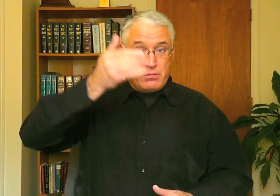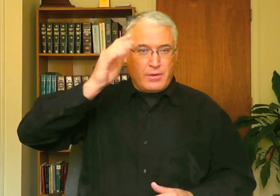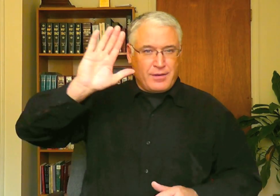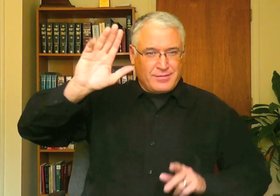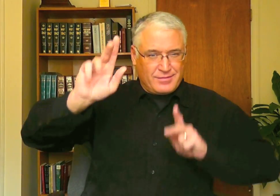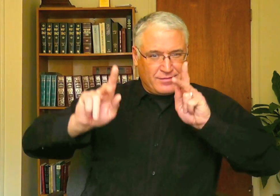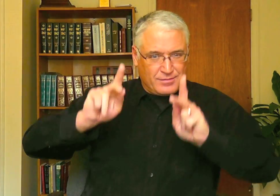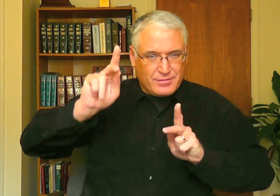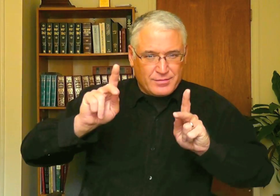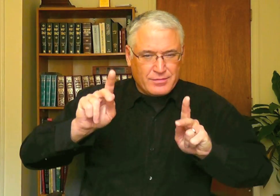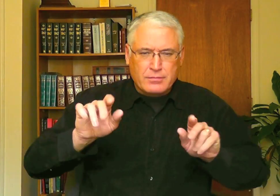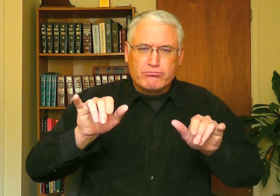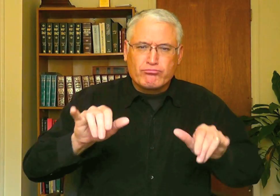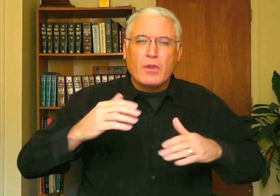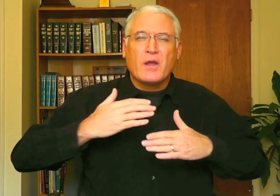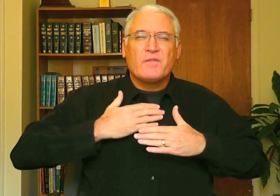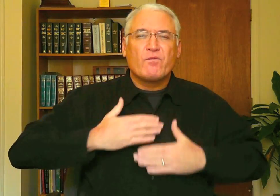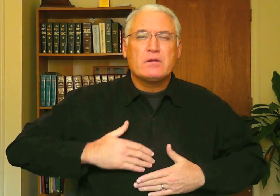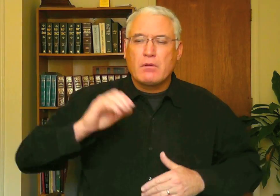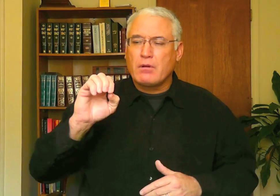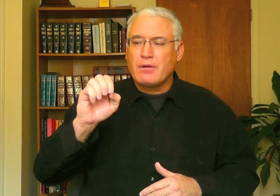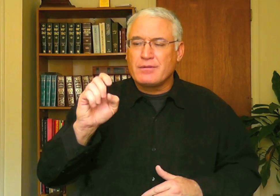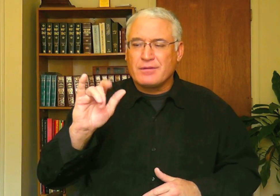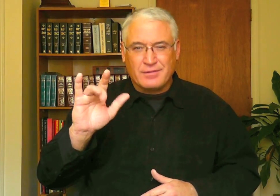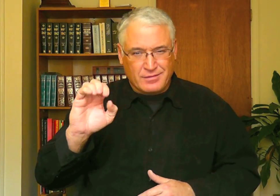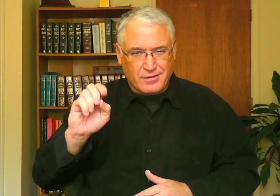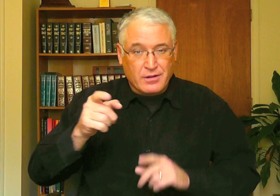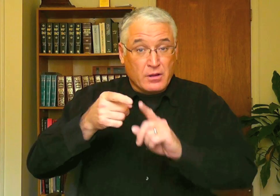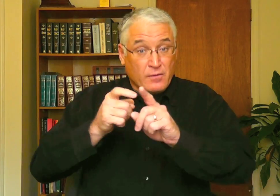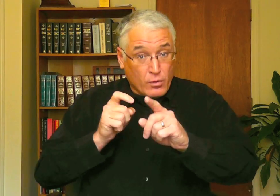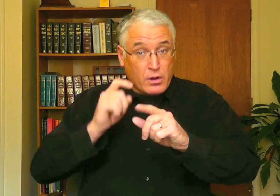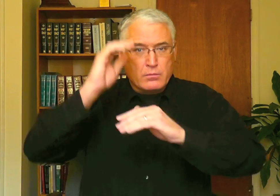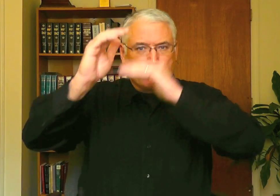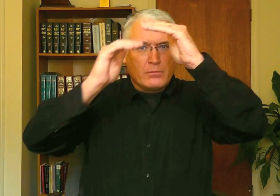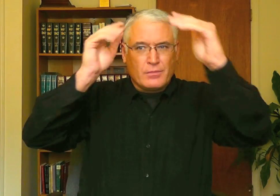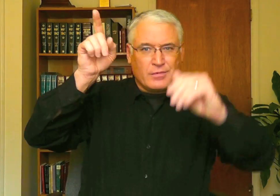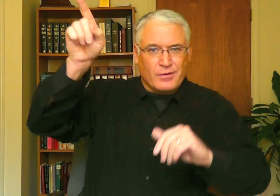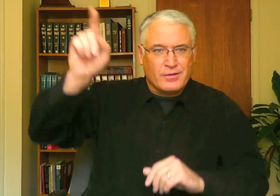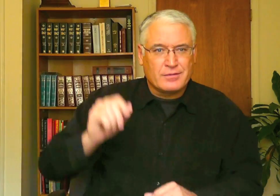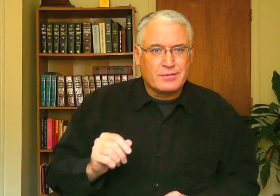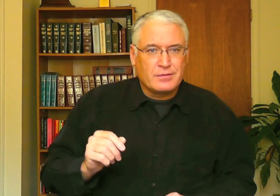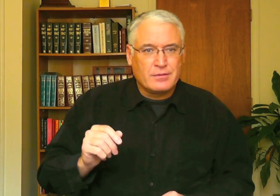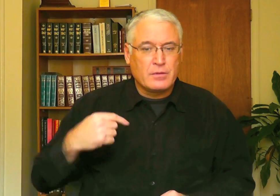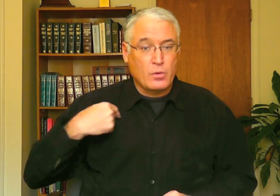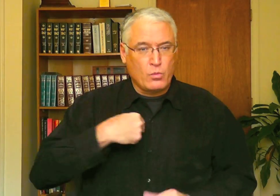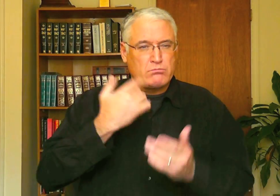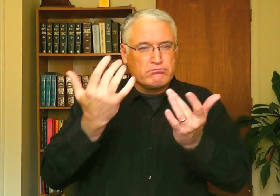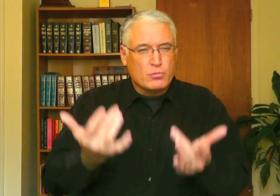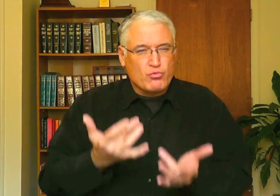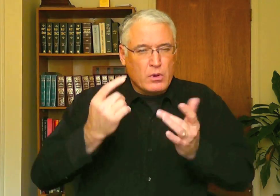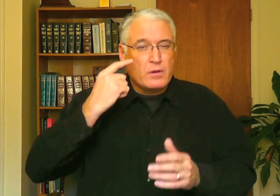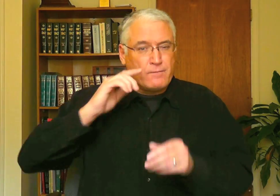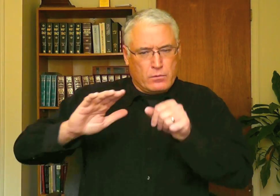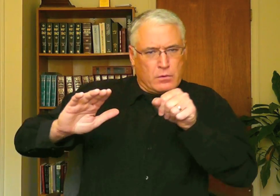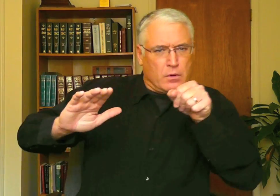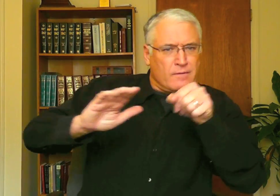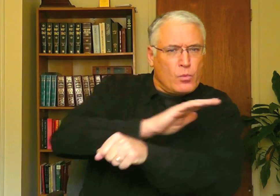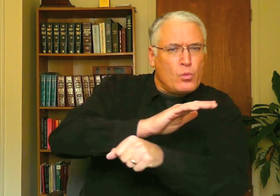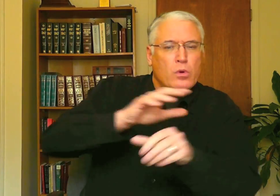Now, we as God's people, we are still in physical exile from heaven, and we await the